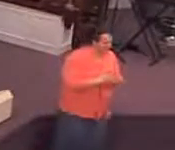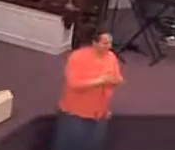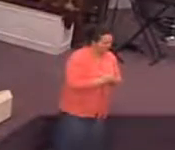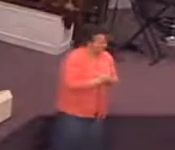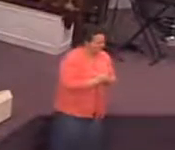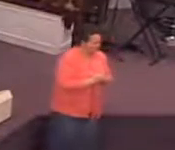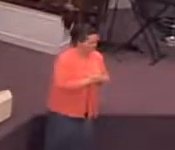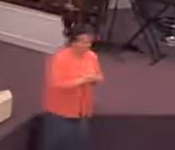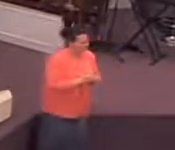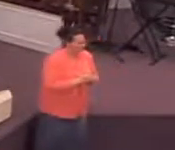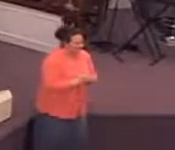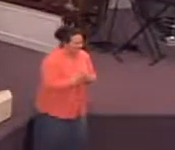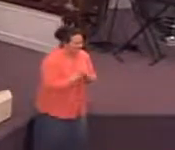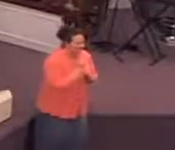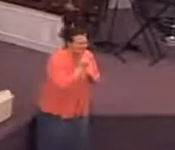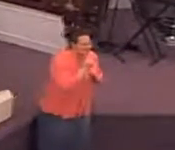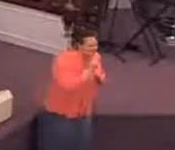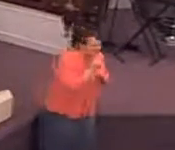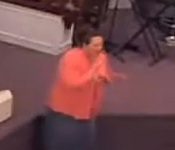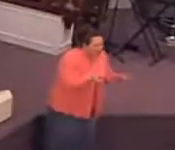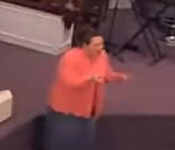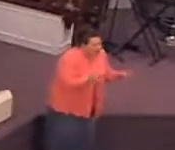world.